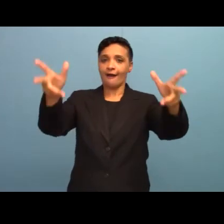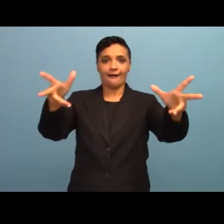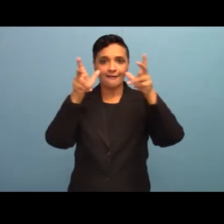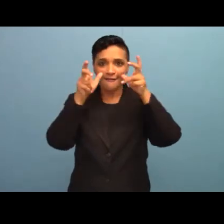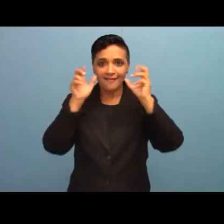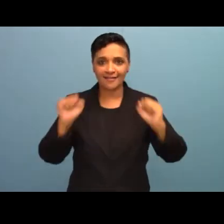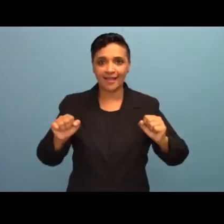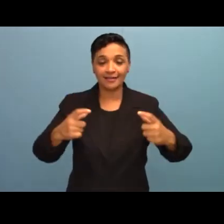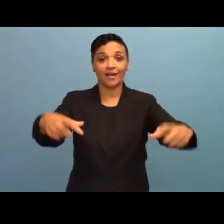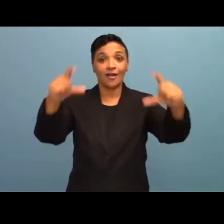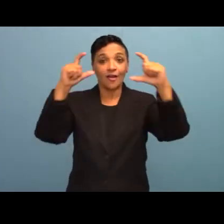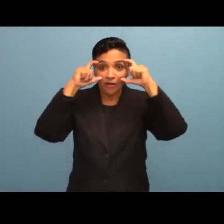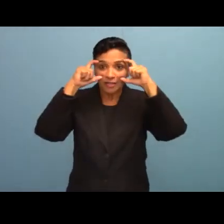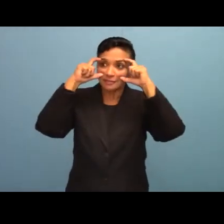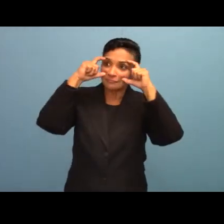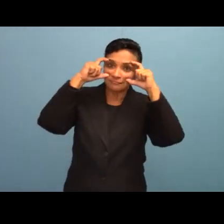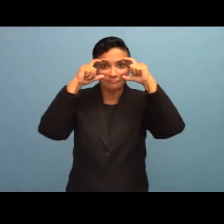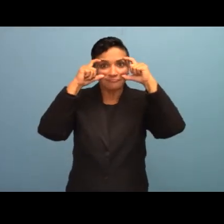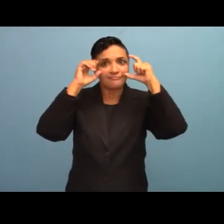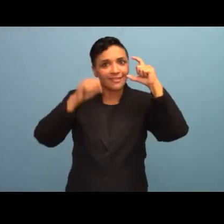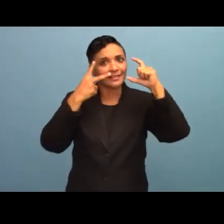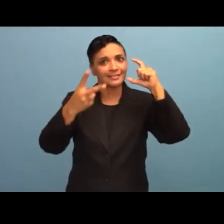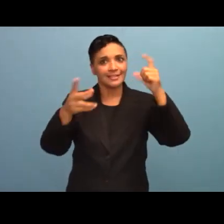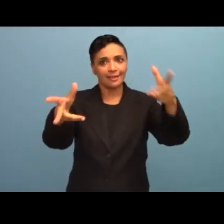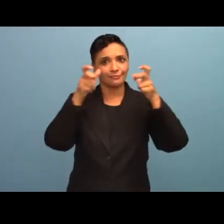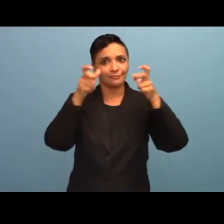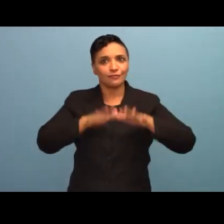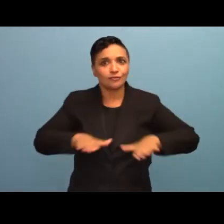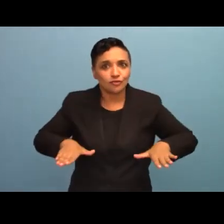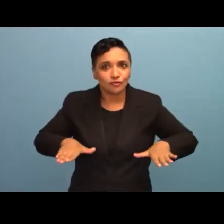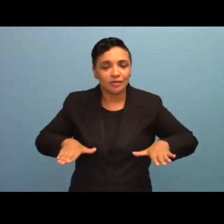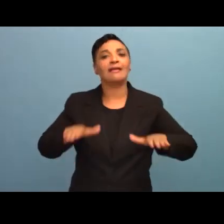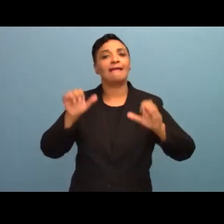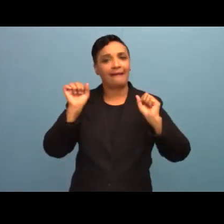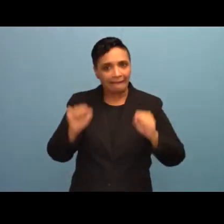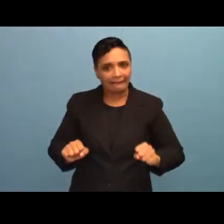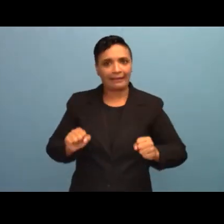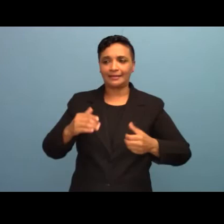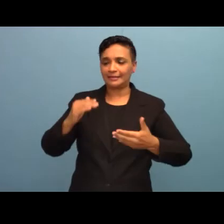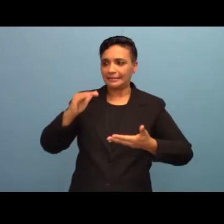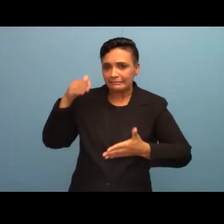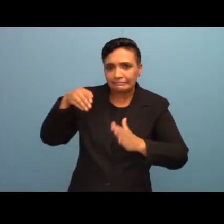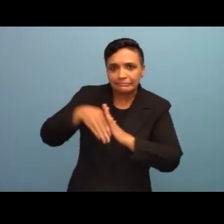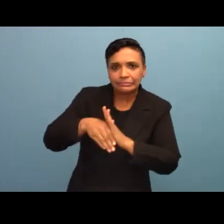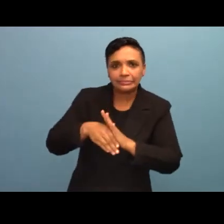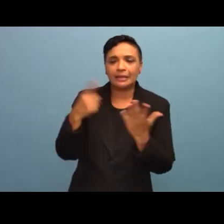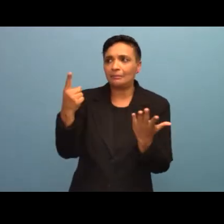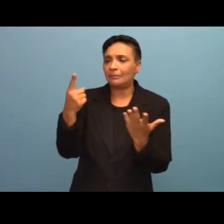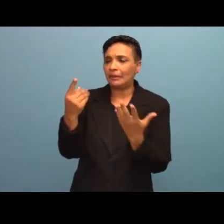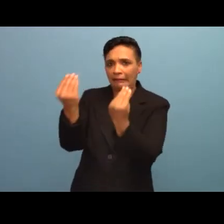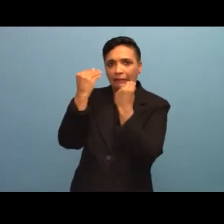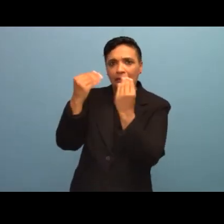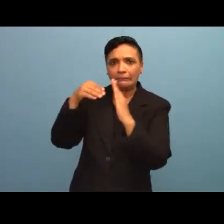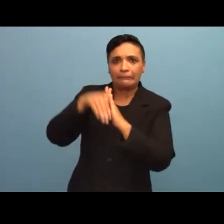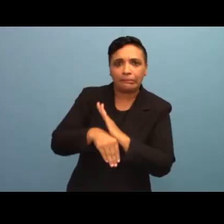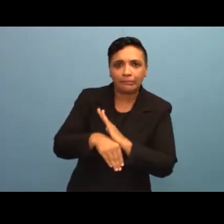most effective health interventions for children, reducing the odds of failing a class by 44%. But